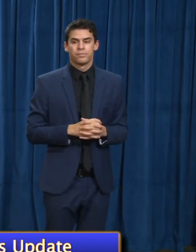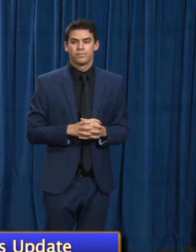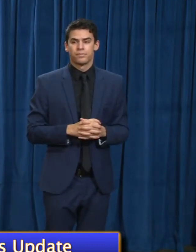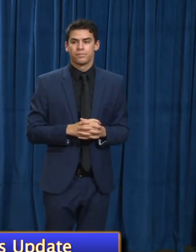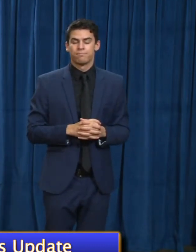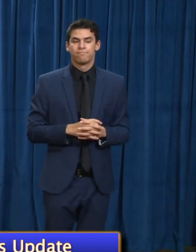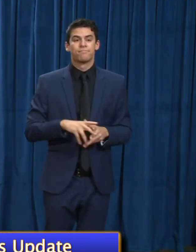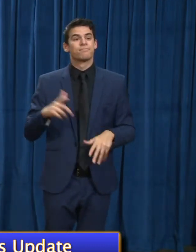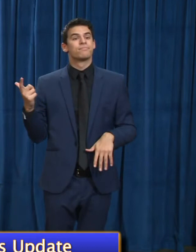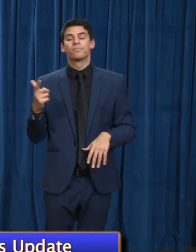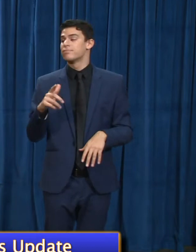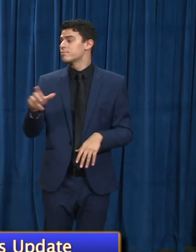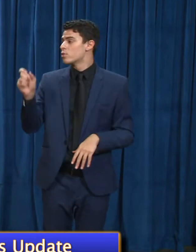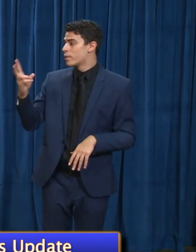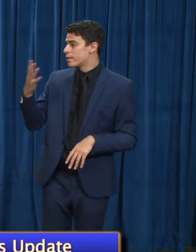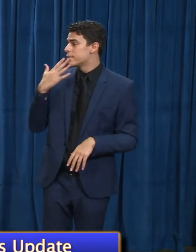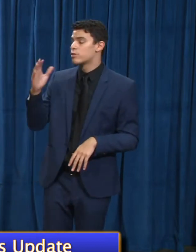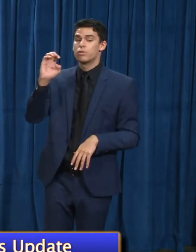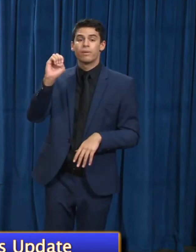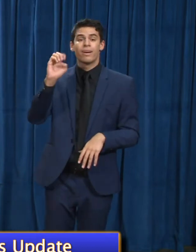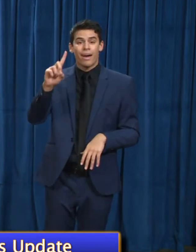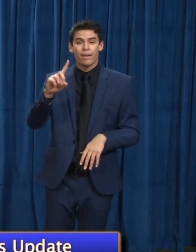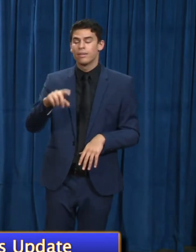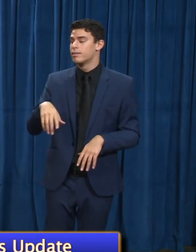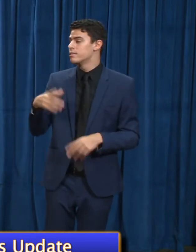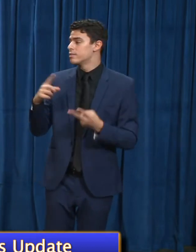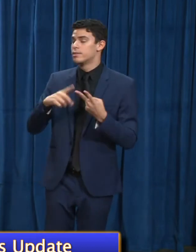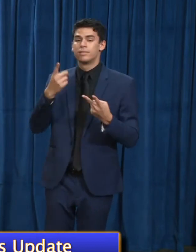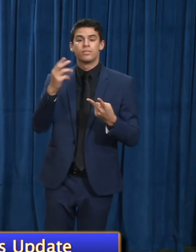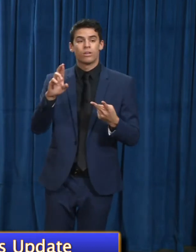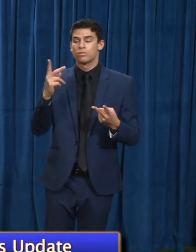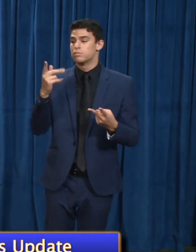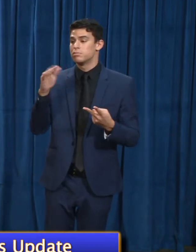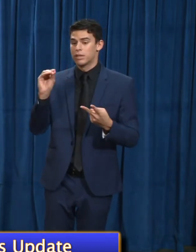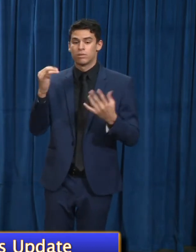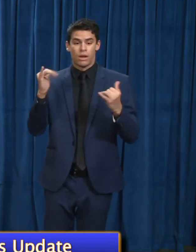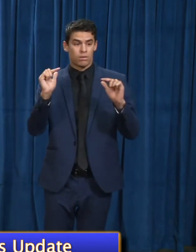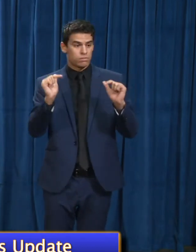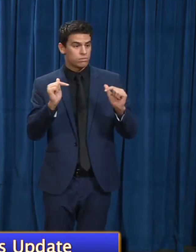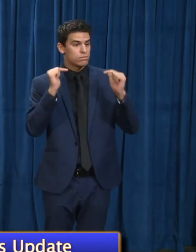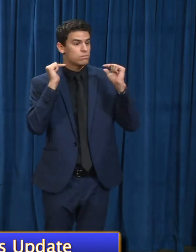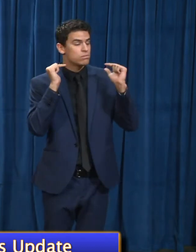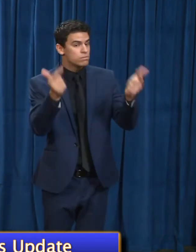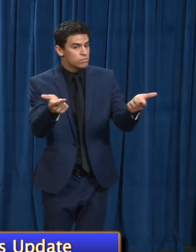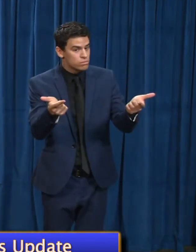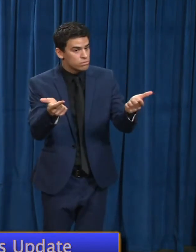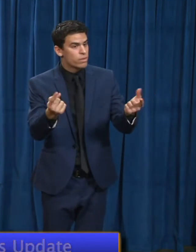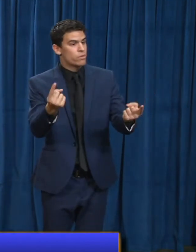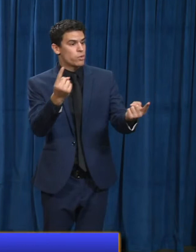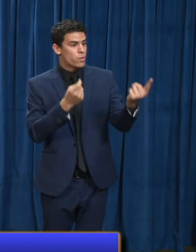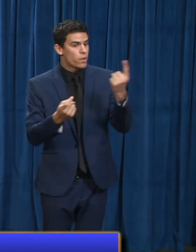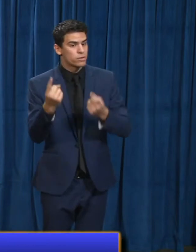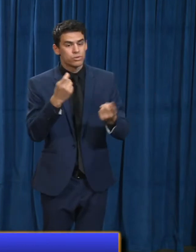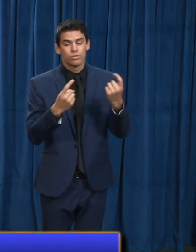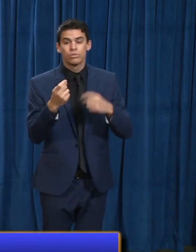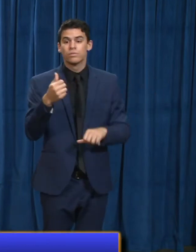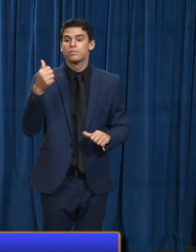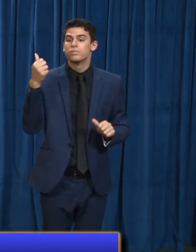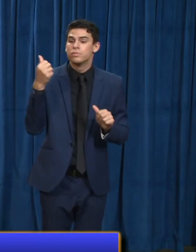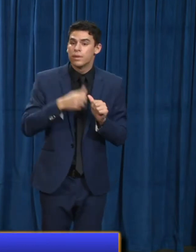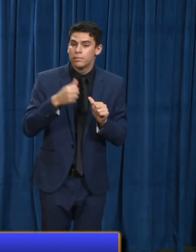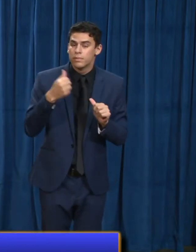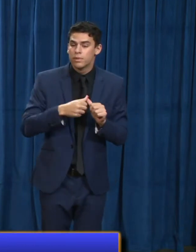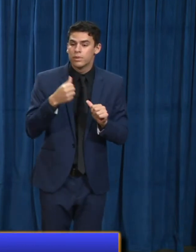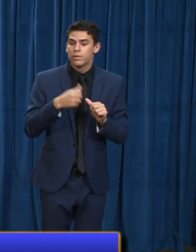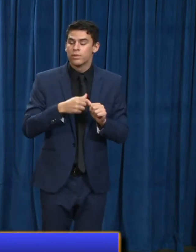All right. All right. Thank you, Ed and Dr. Pino. We will open it up for any questions that you all may have. And just as a reminder, there